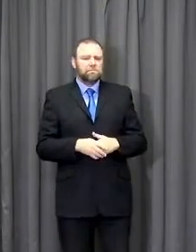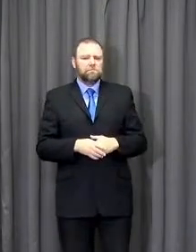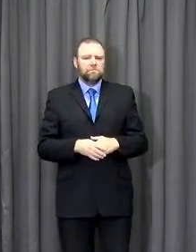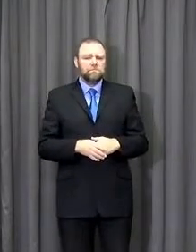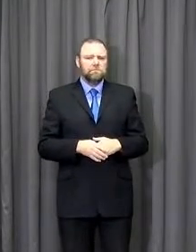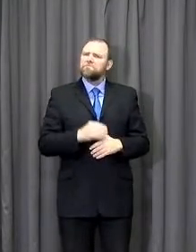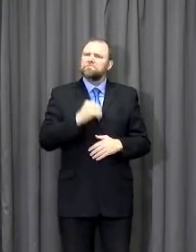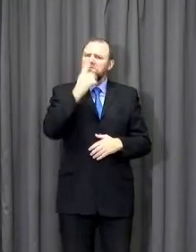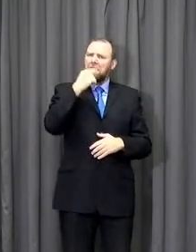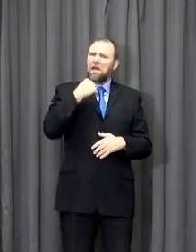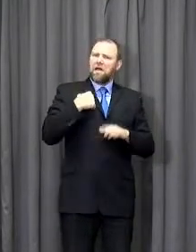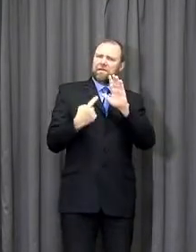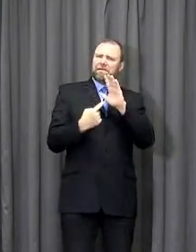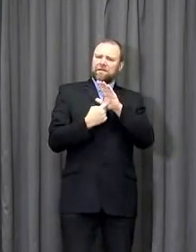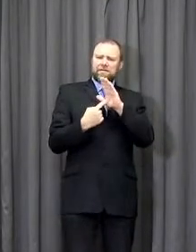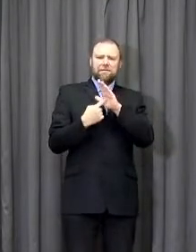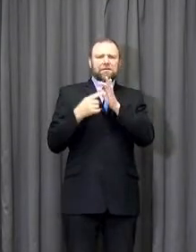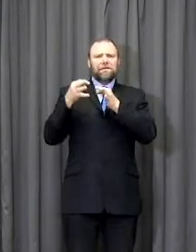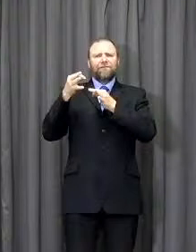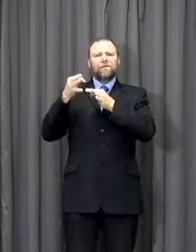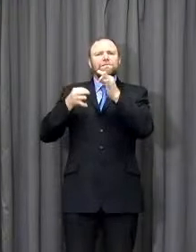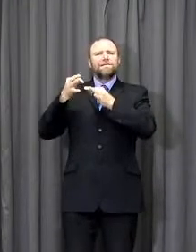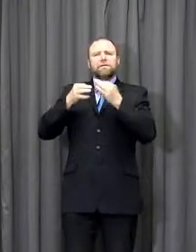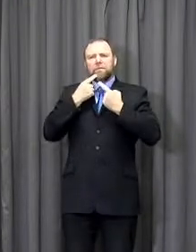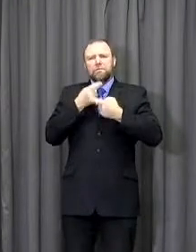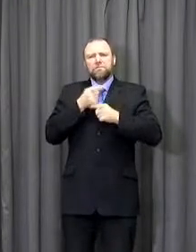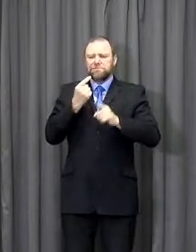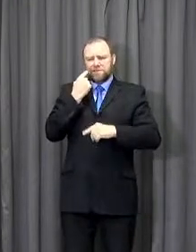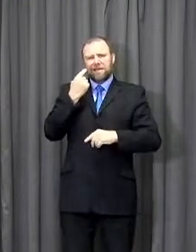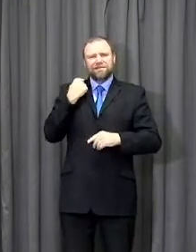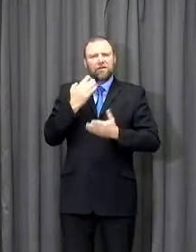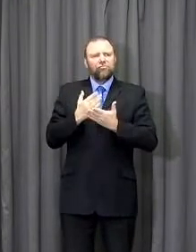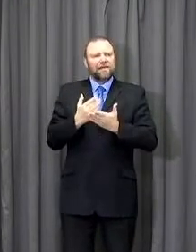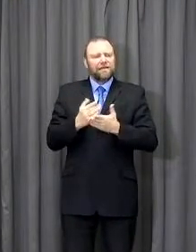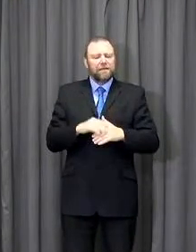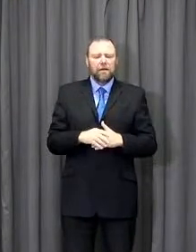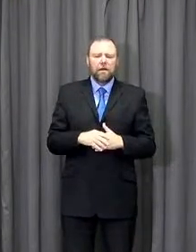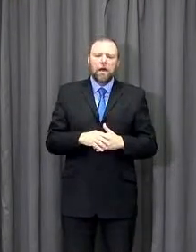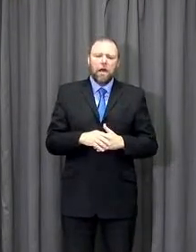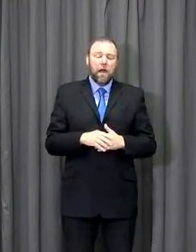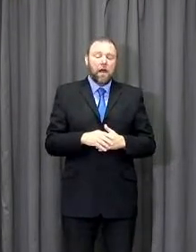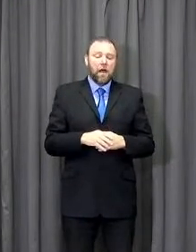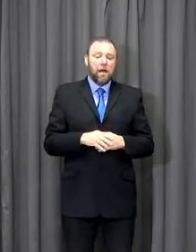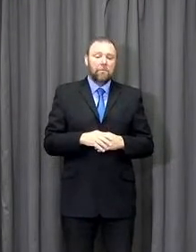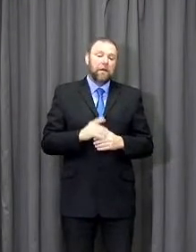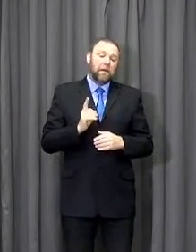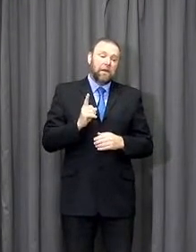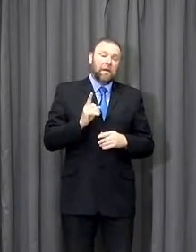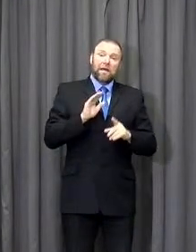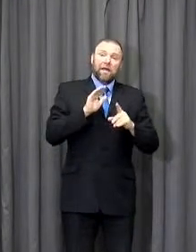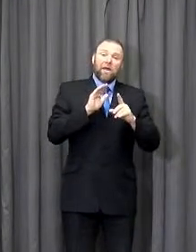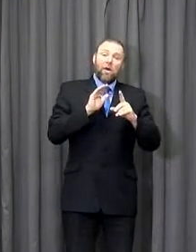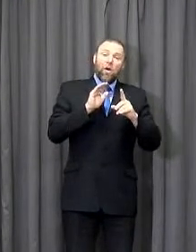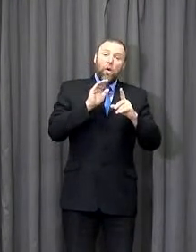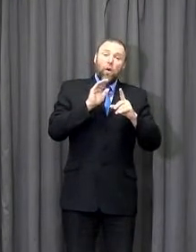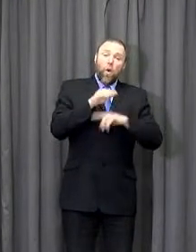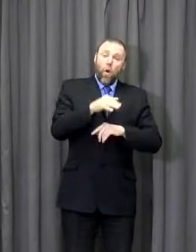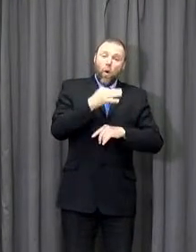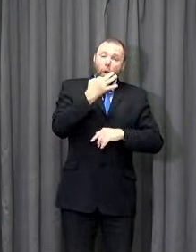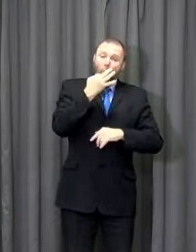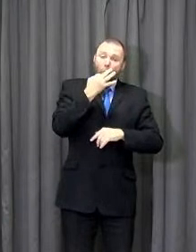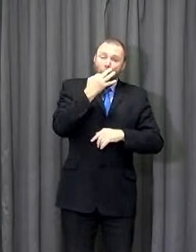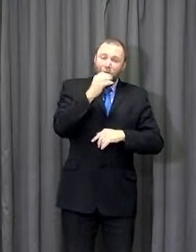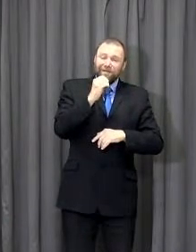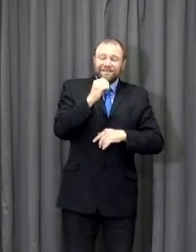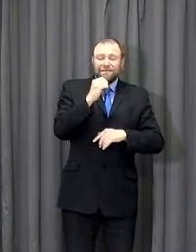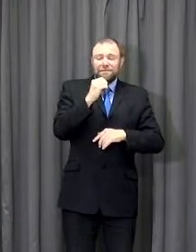that, yesterday, and the First Minister spoke to that. The over 80s was never a target.